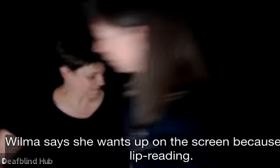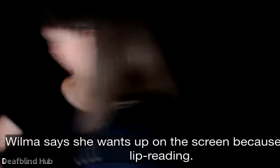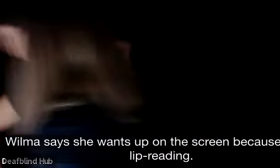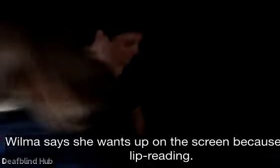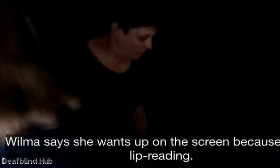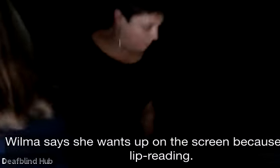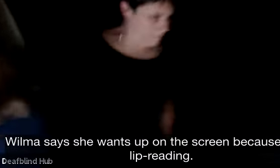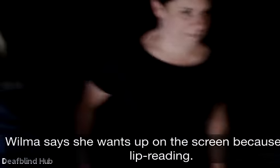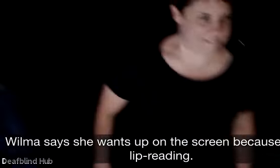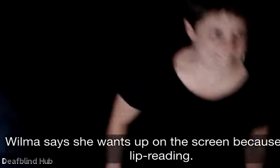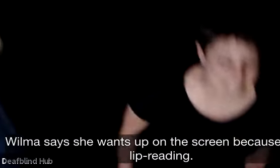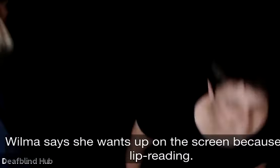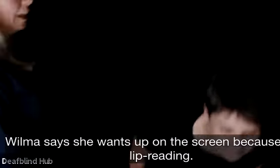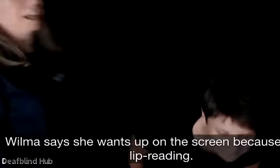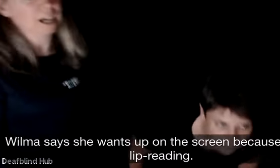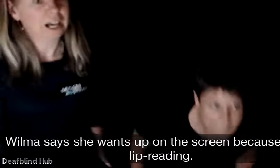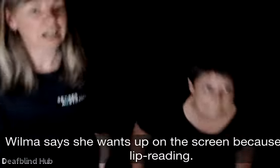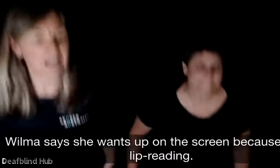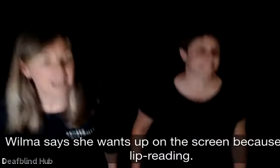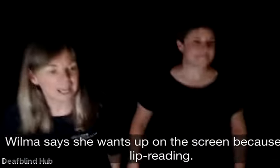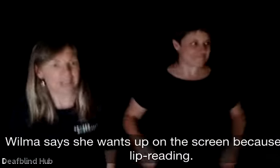yeah, just get used to everything. Yeah.